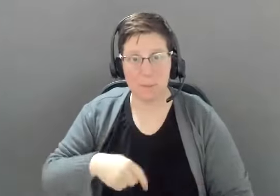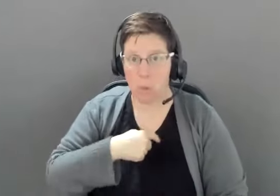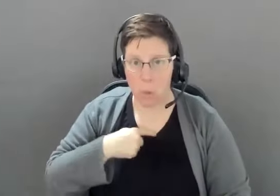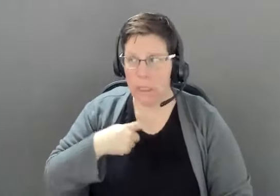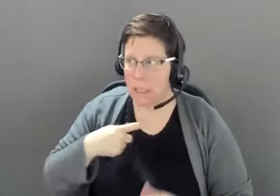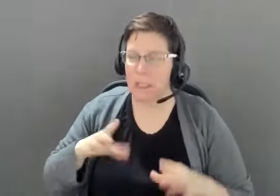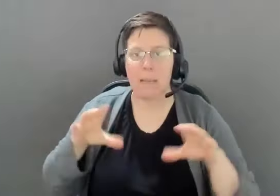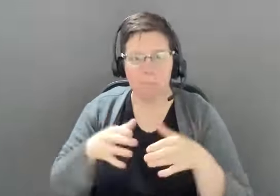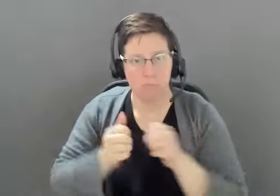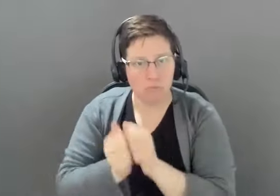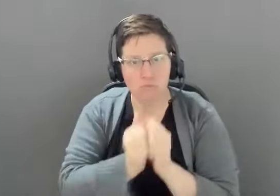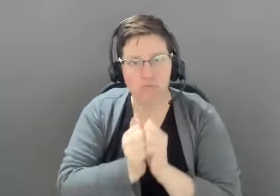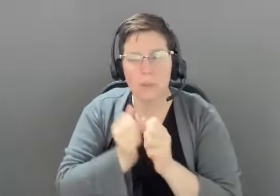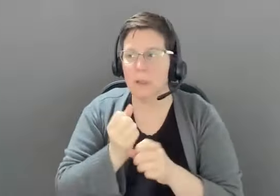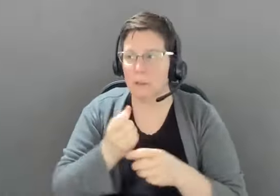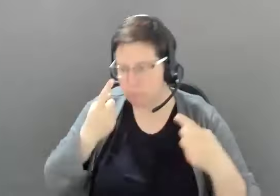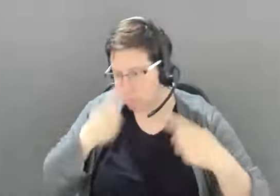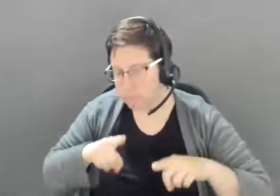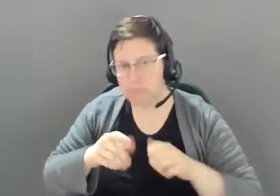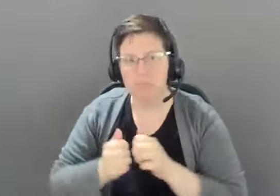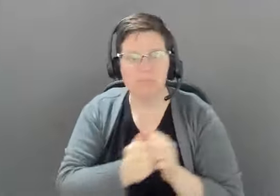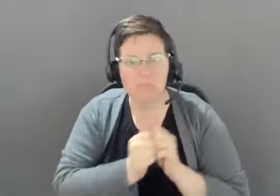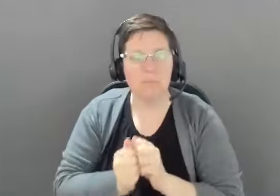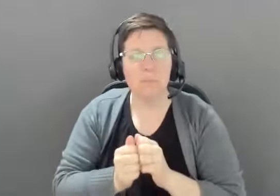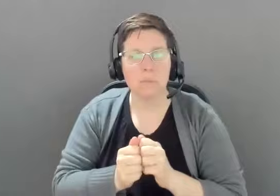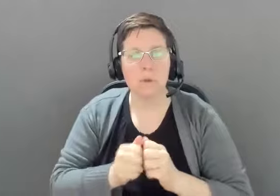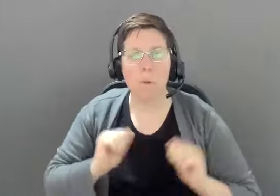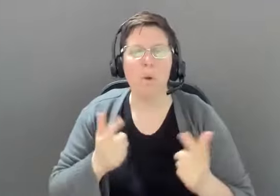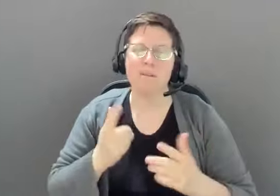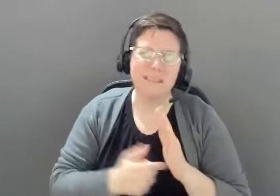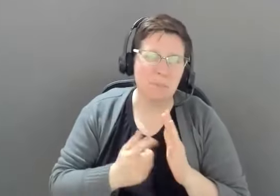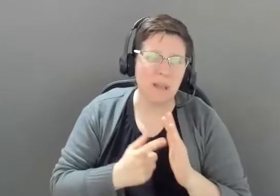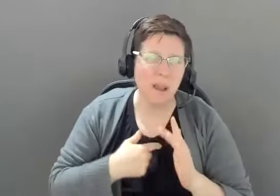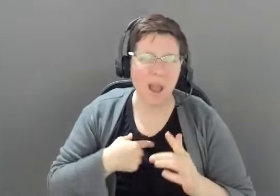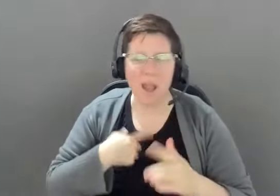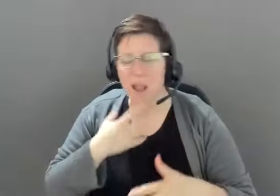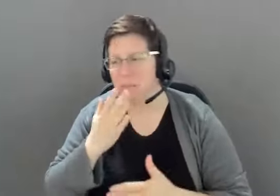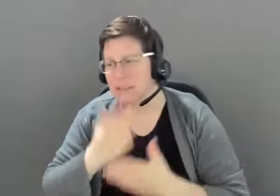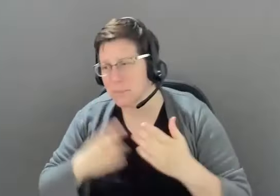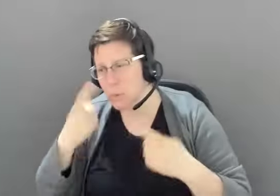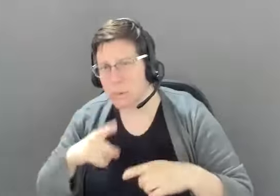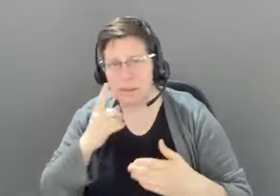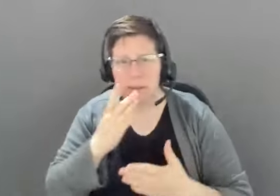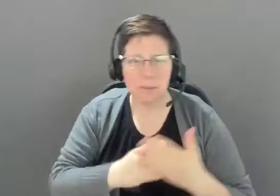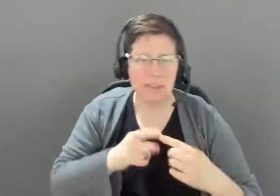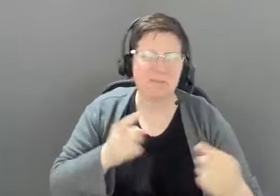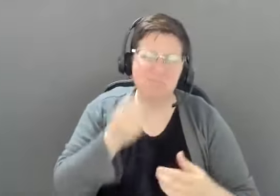as possible. Sometimes it wasn't possible, and that was really difficult. But I think that